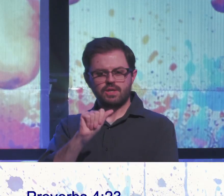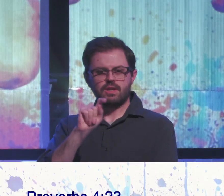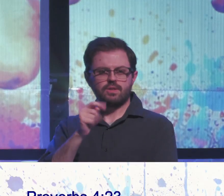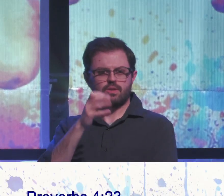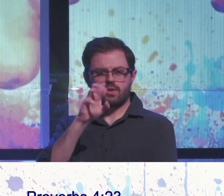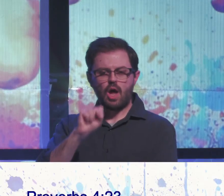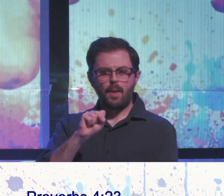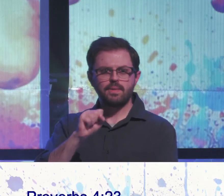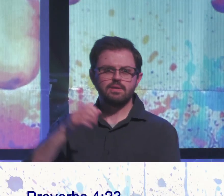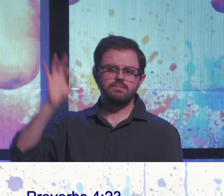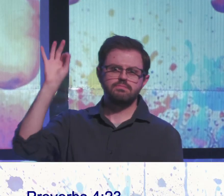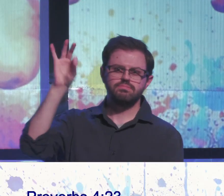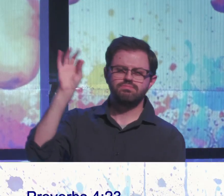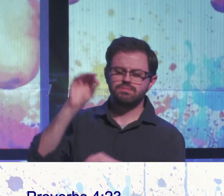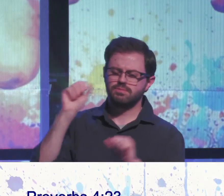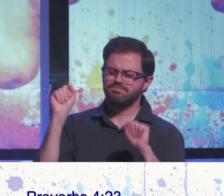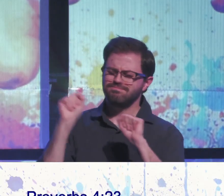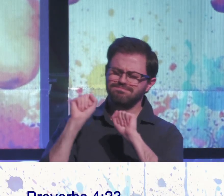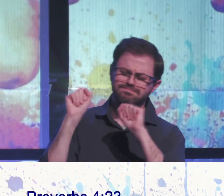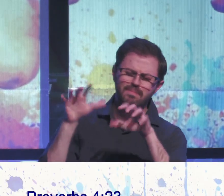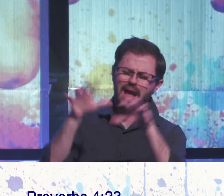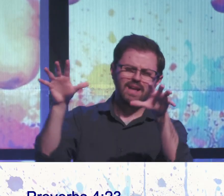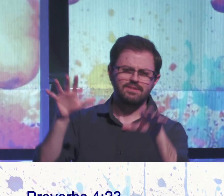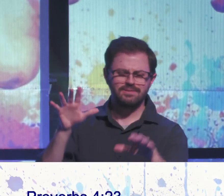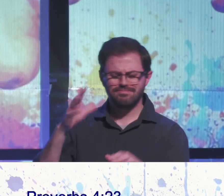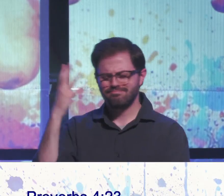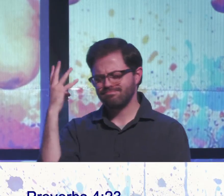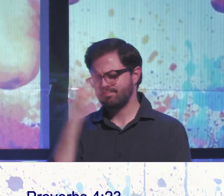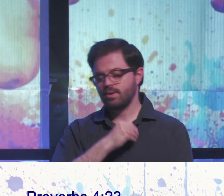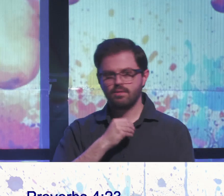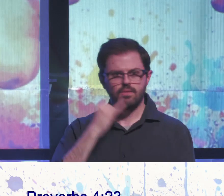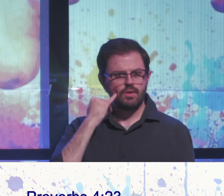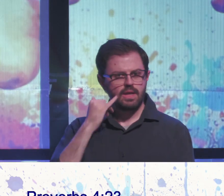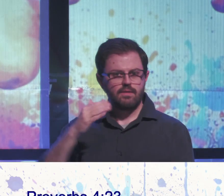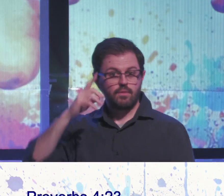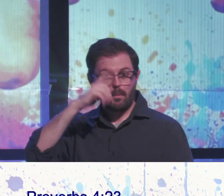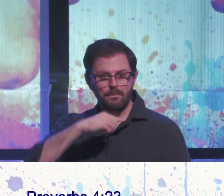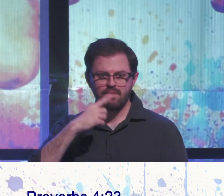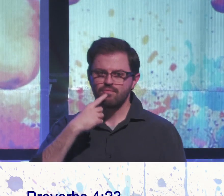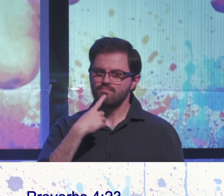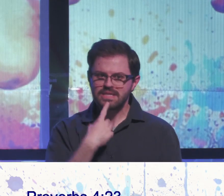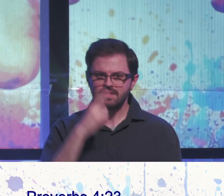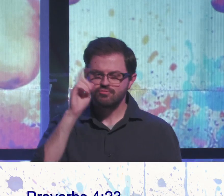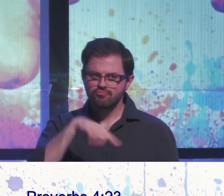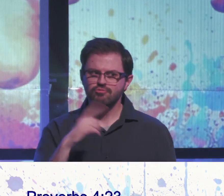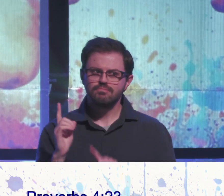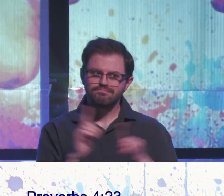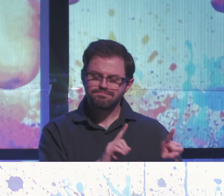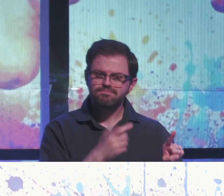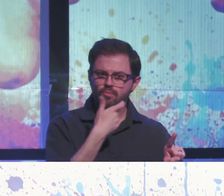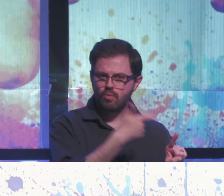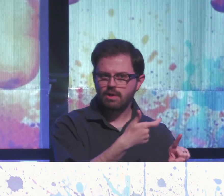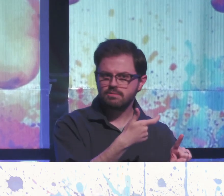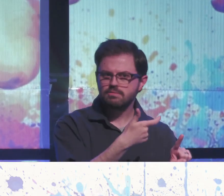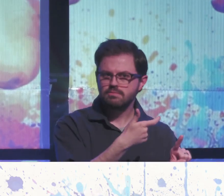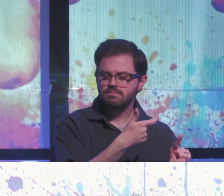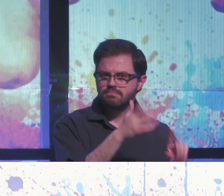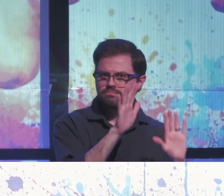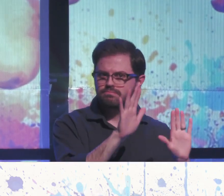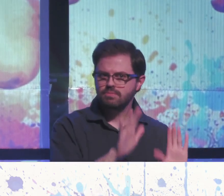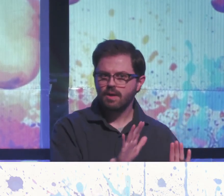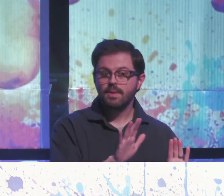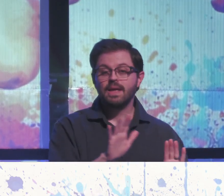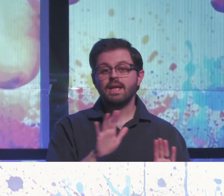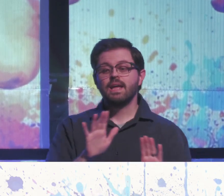were here. If you weren't here, you're going to want to go back and listen to that for sure. And she challenged us with promise number 1, that we promise ourselves,